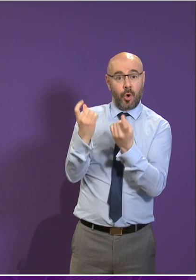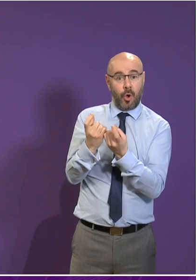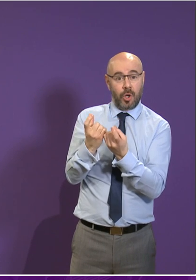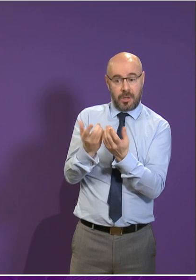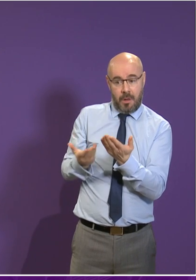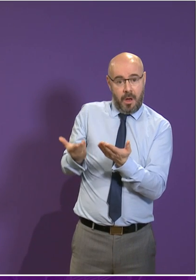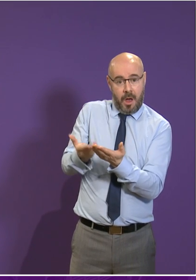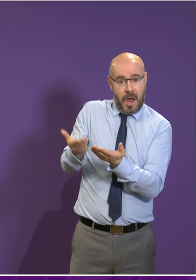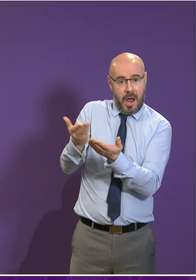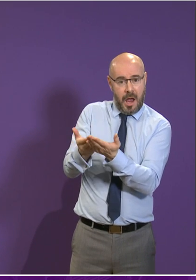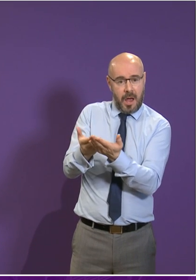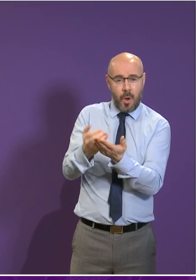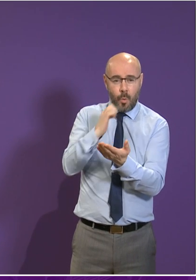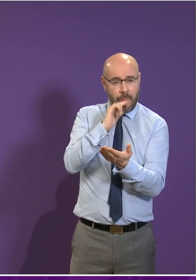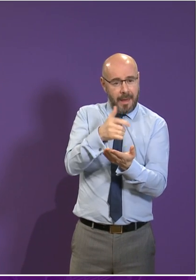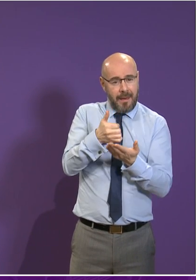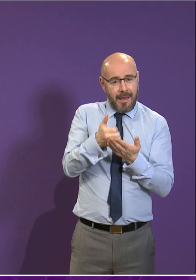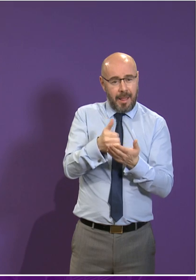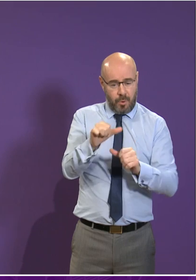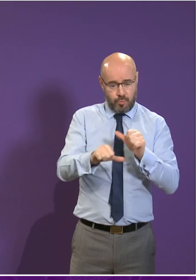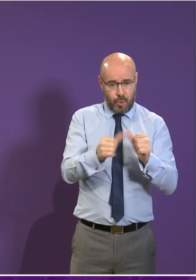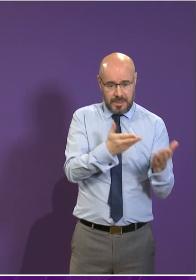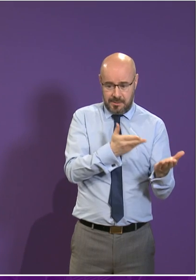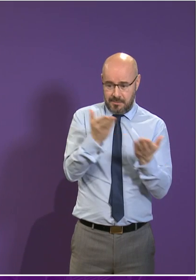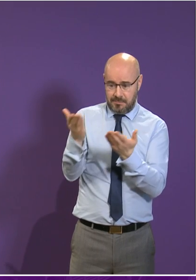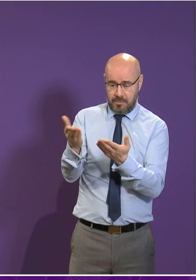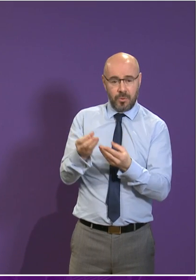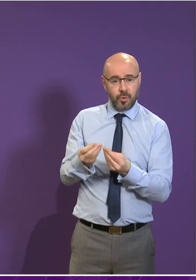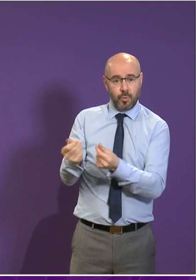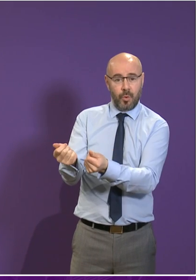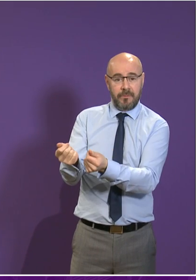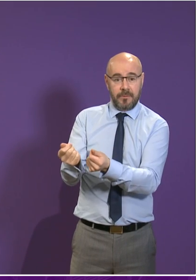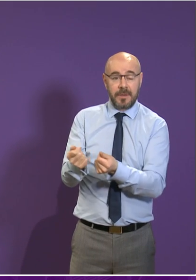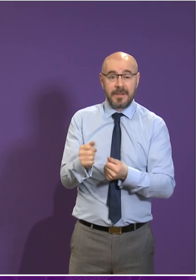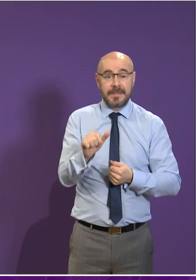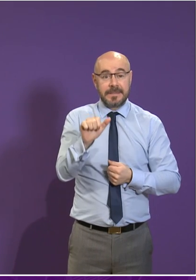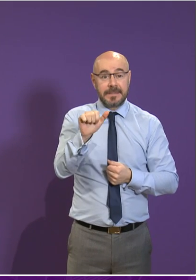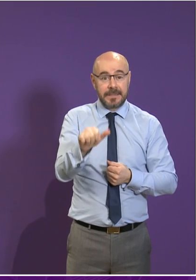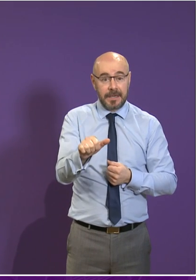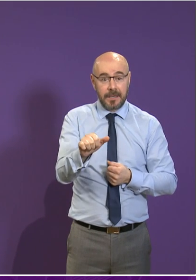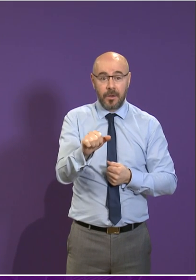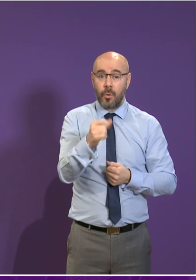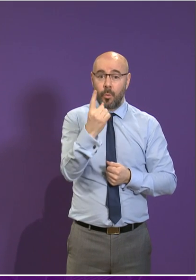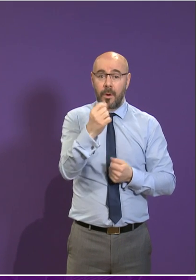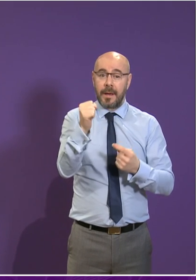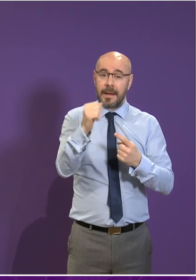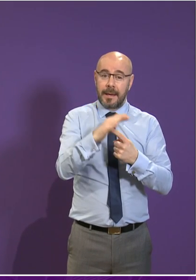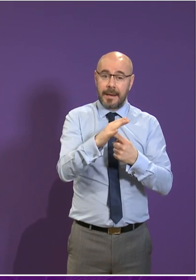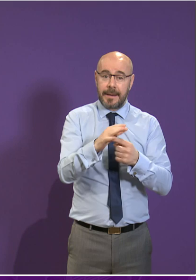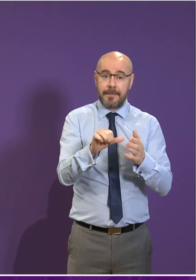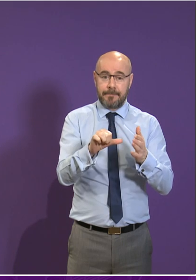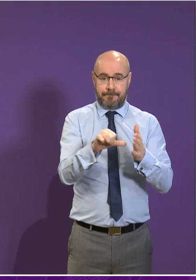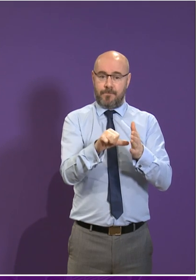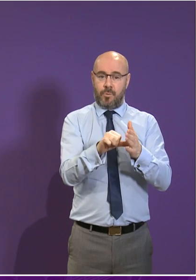not streamline the process slightly? Absolutely. One of the key issues that happens is